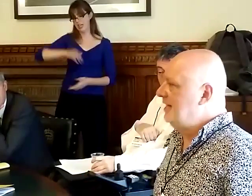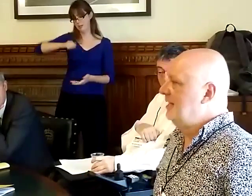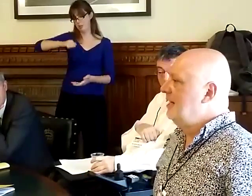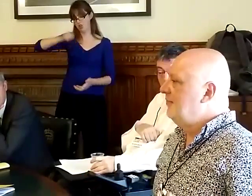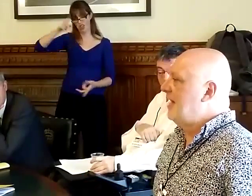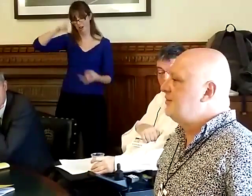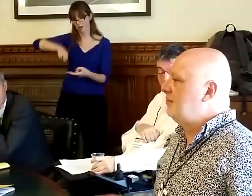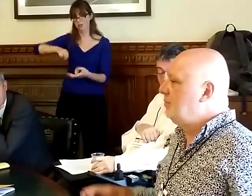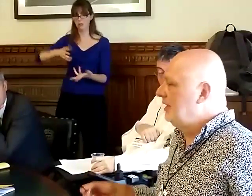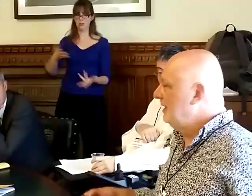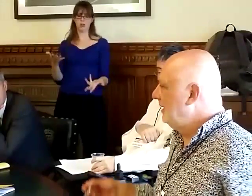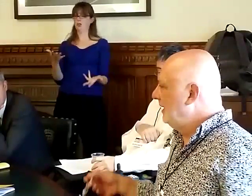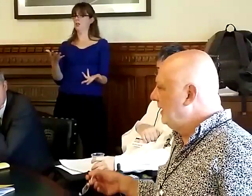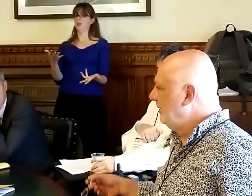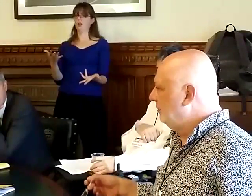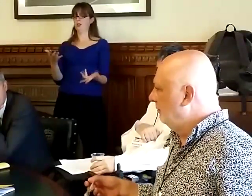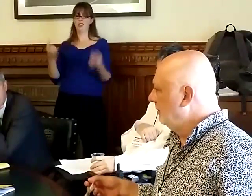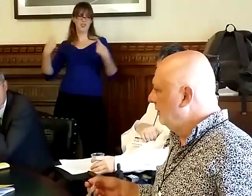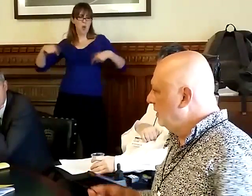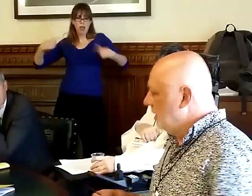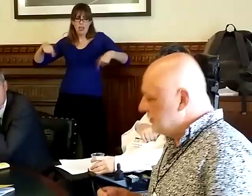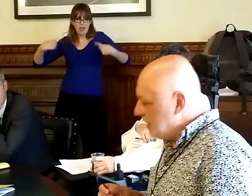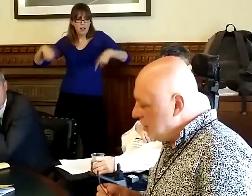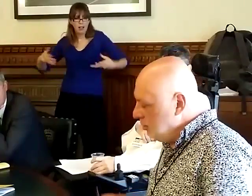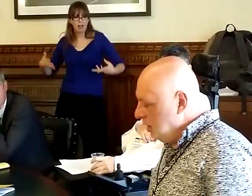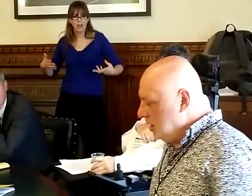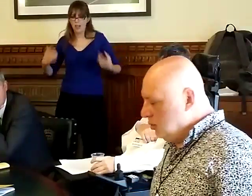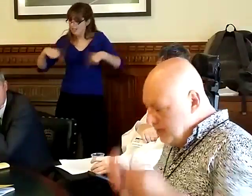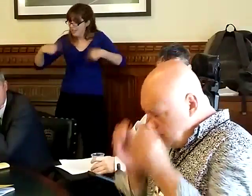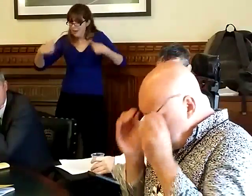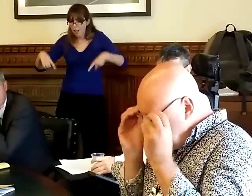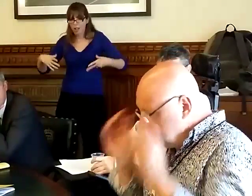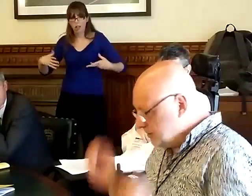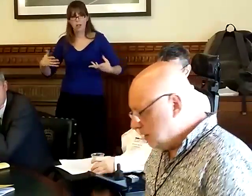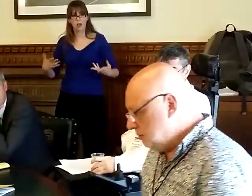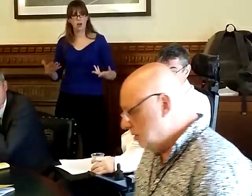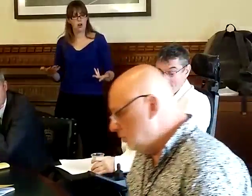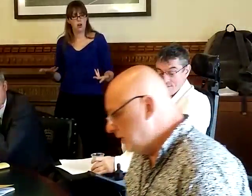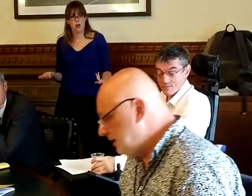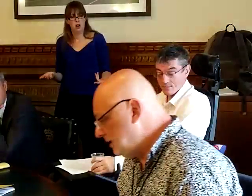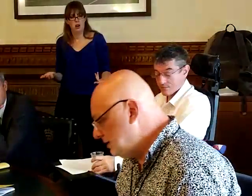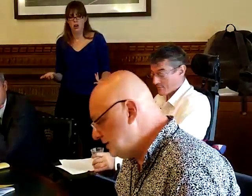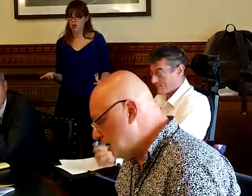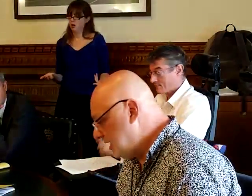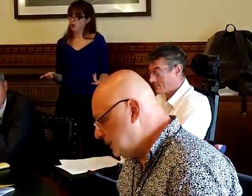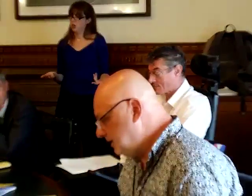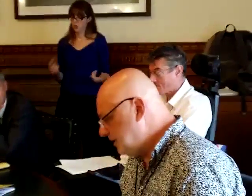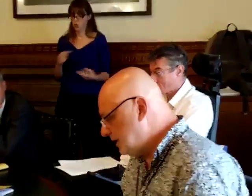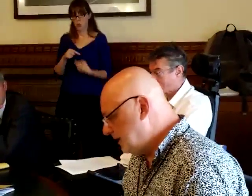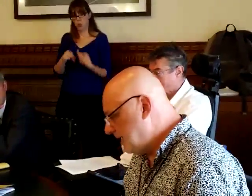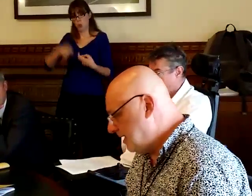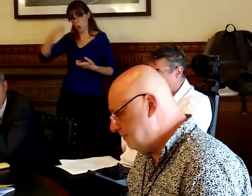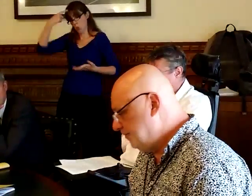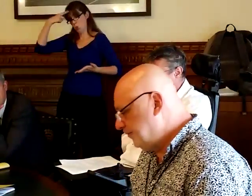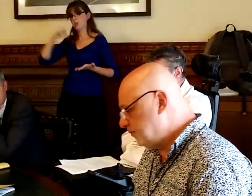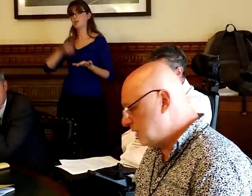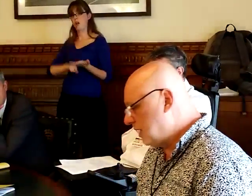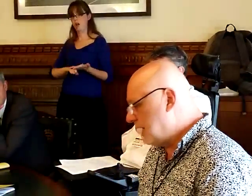cut. Again, that is completely illegal. So we So we decided